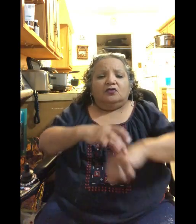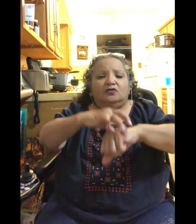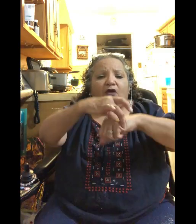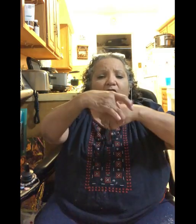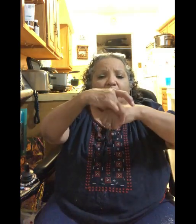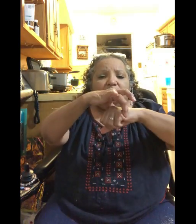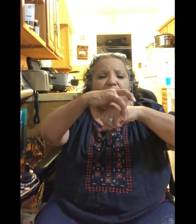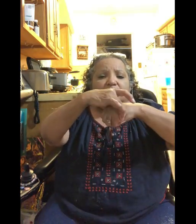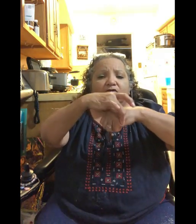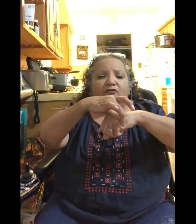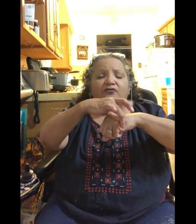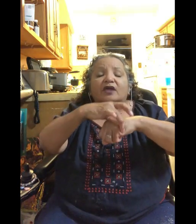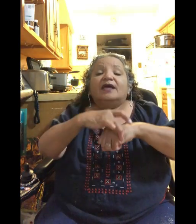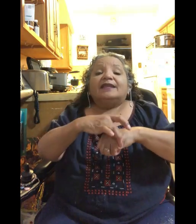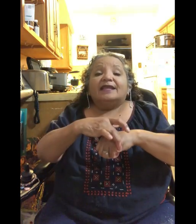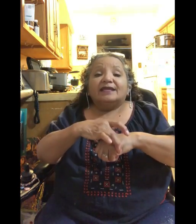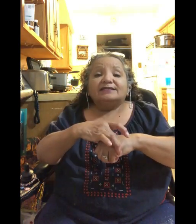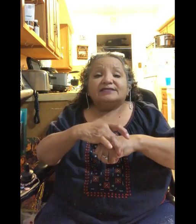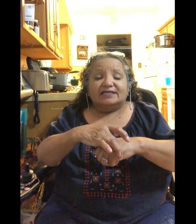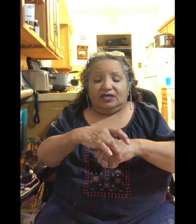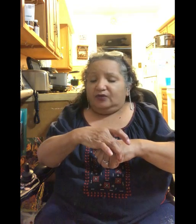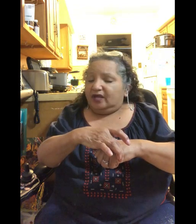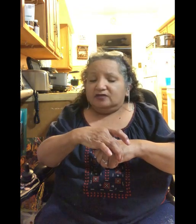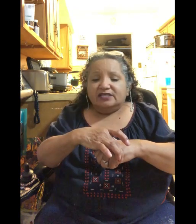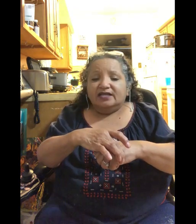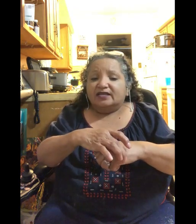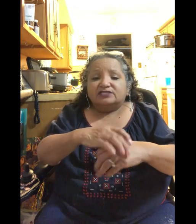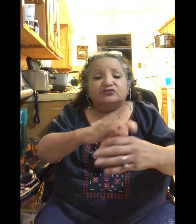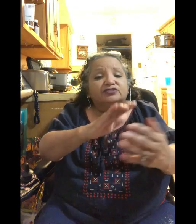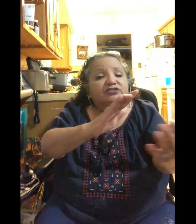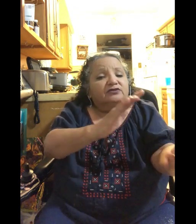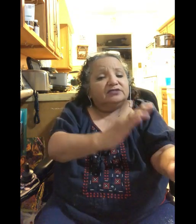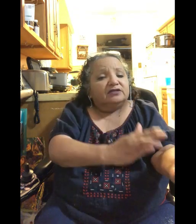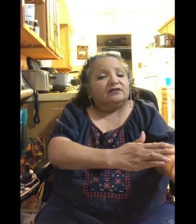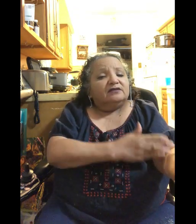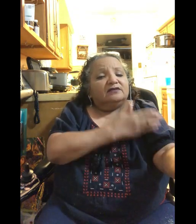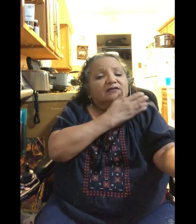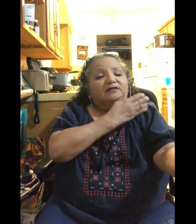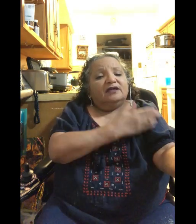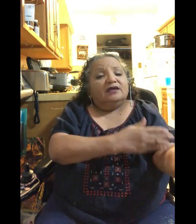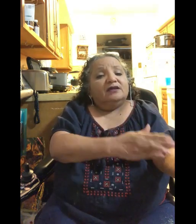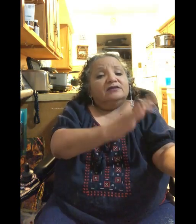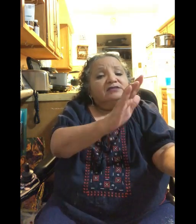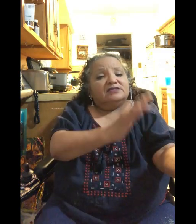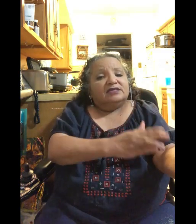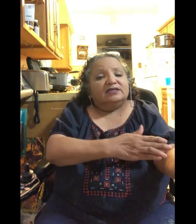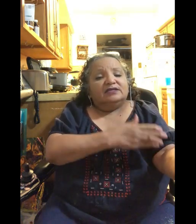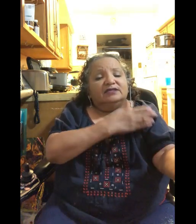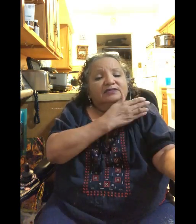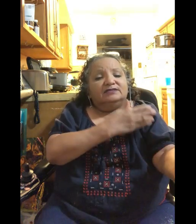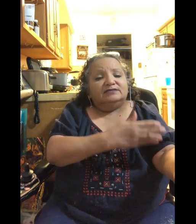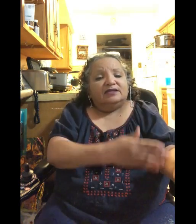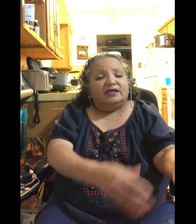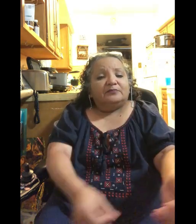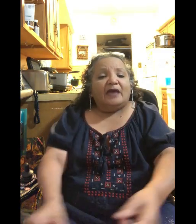Lord, all the earth. Let us sing. We're not going to say let us. You're just going to sing. Let us sing. Again,